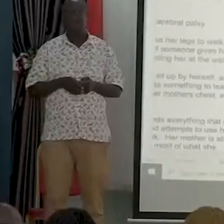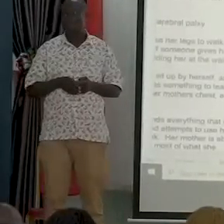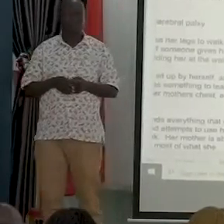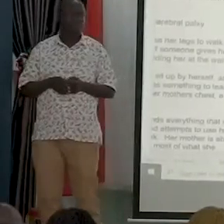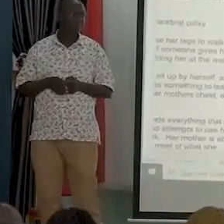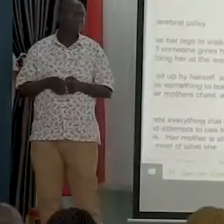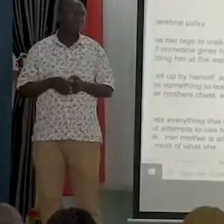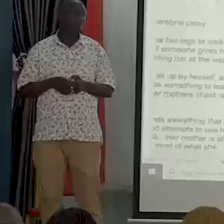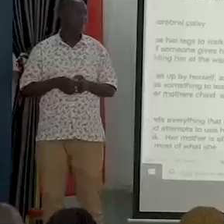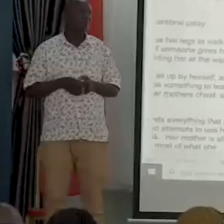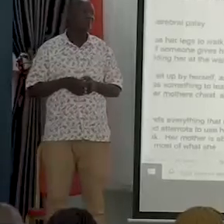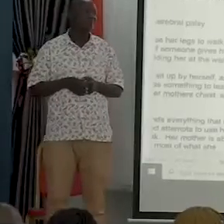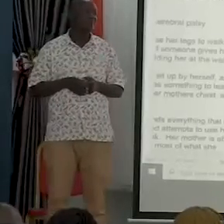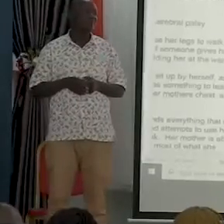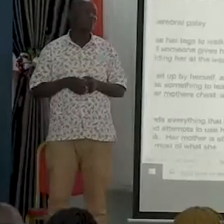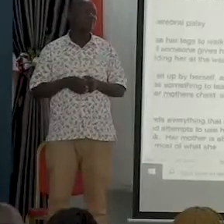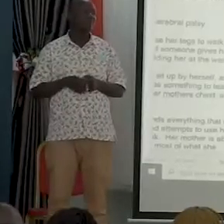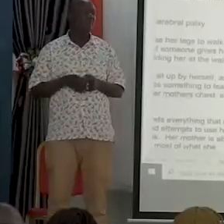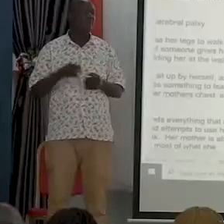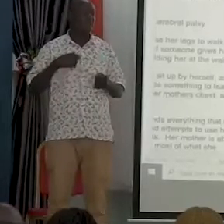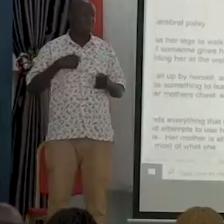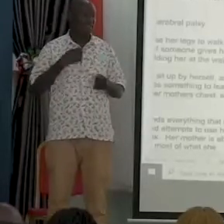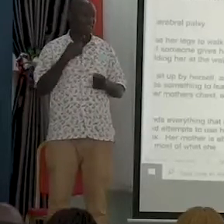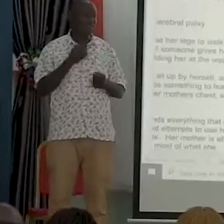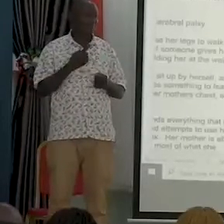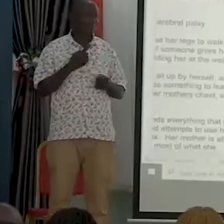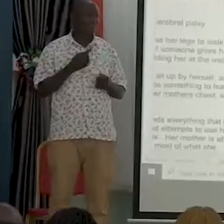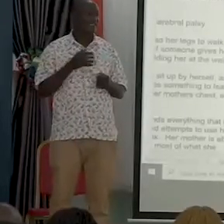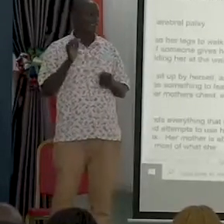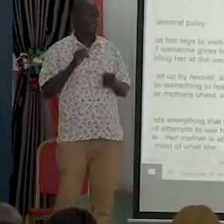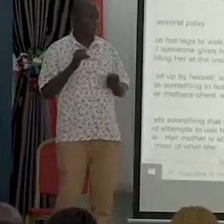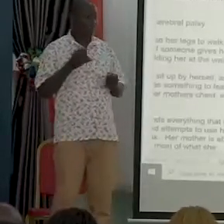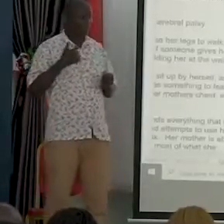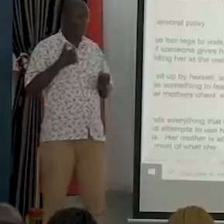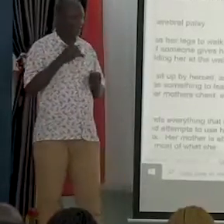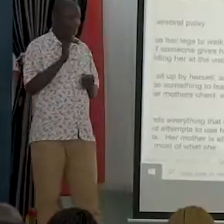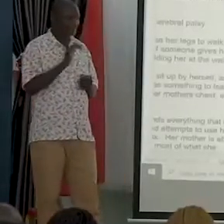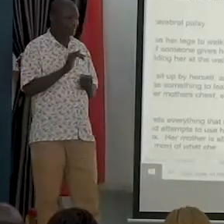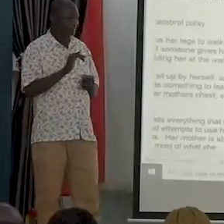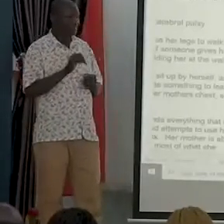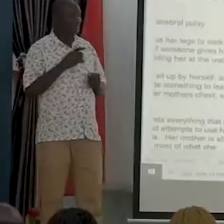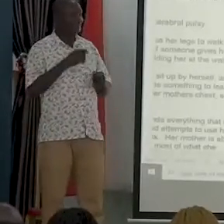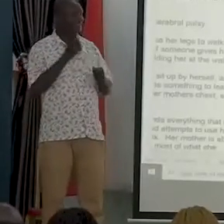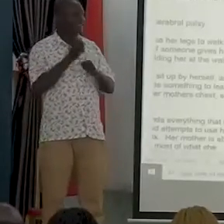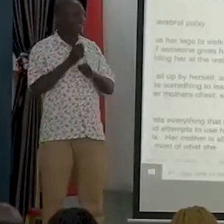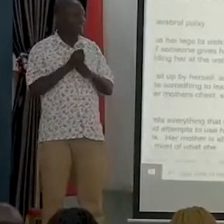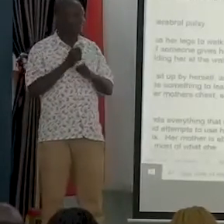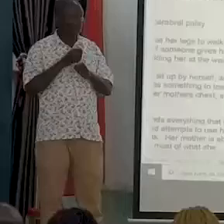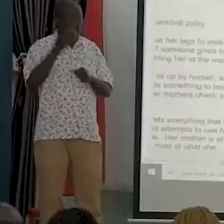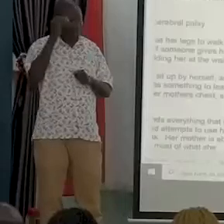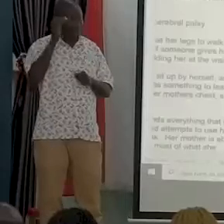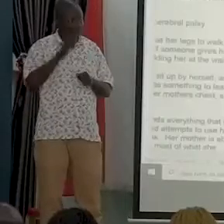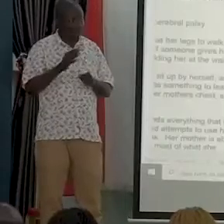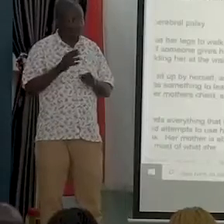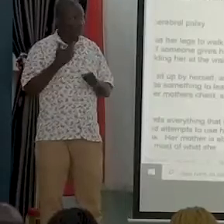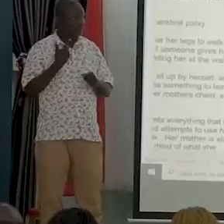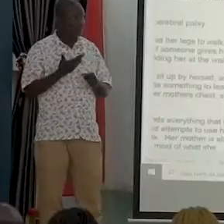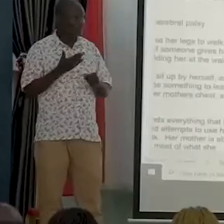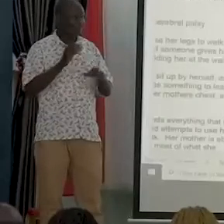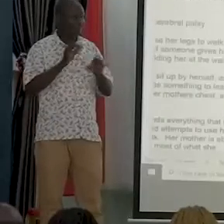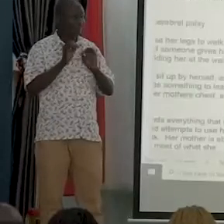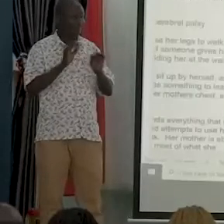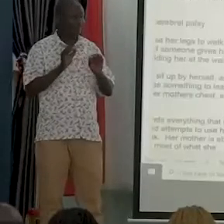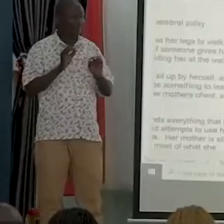And just say what you just said. Okay, I'm saying, that was asking if the task is for basically the students or the teachers.